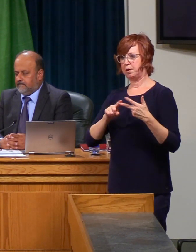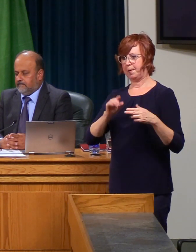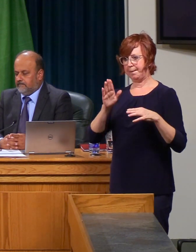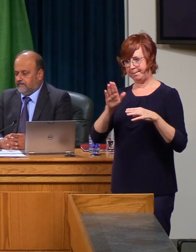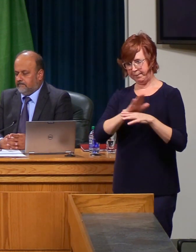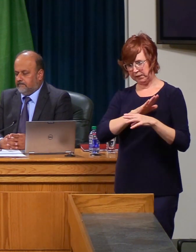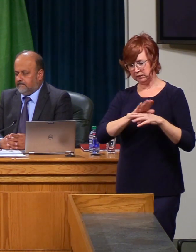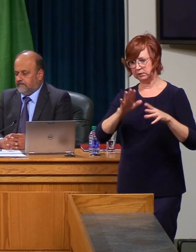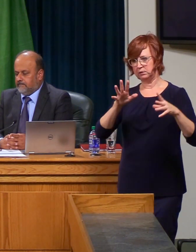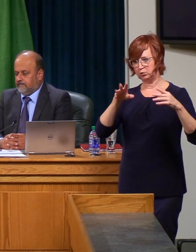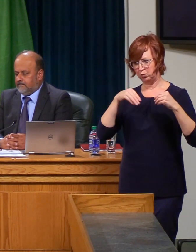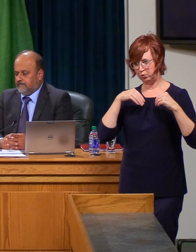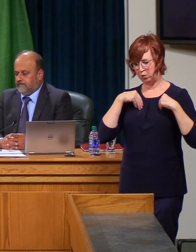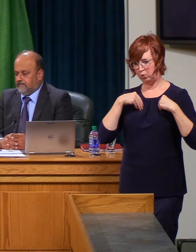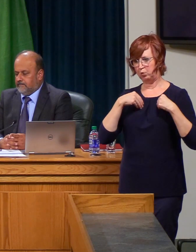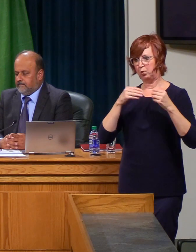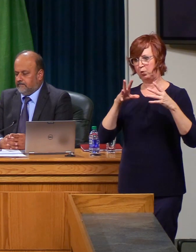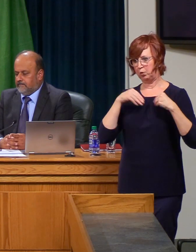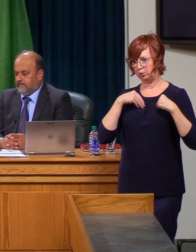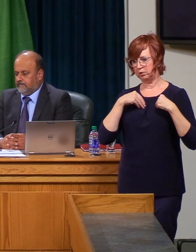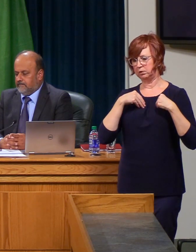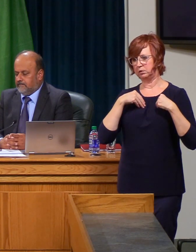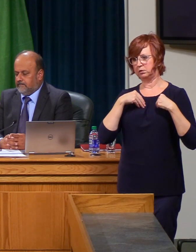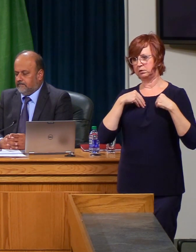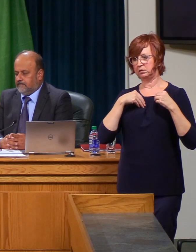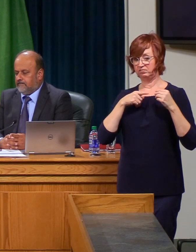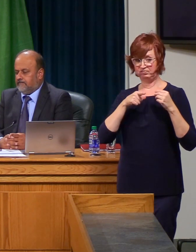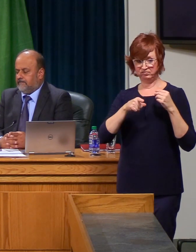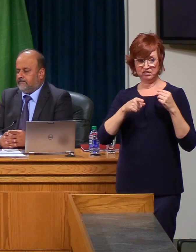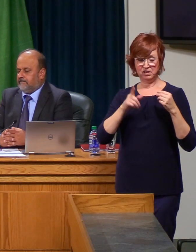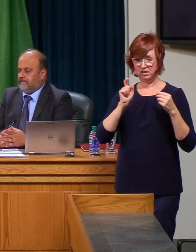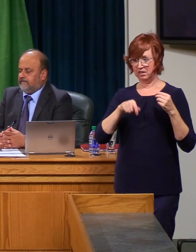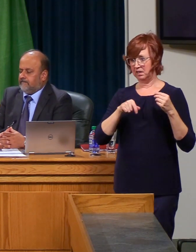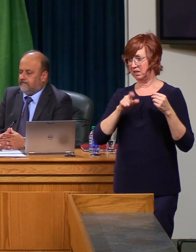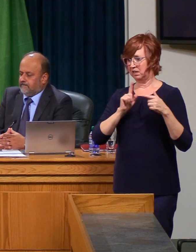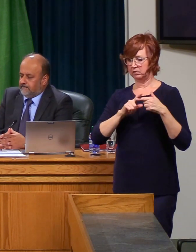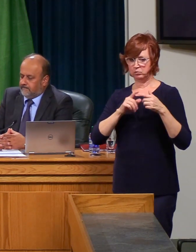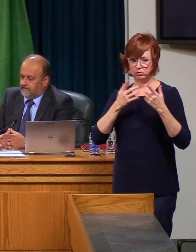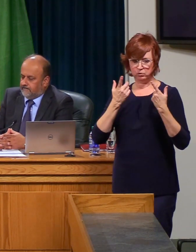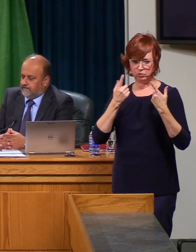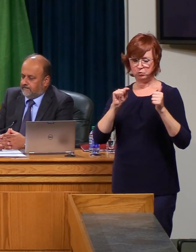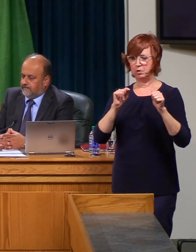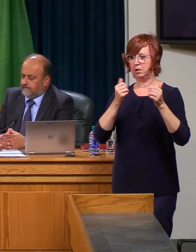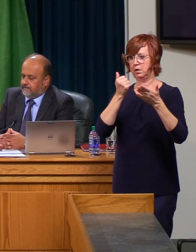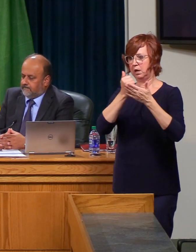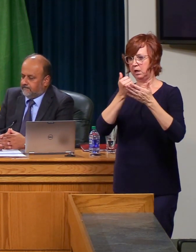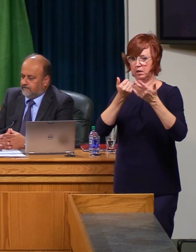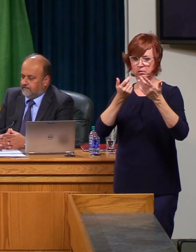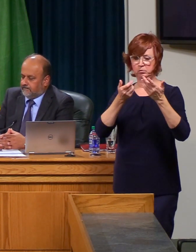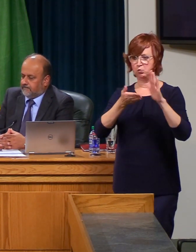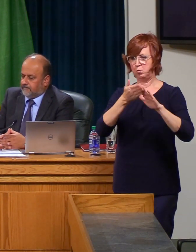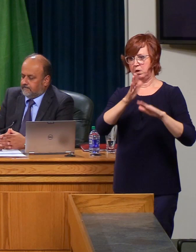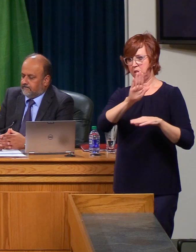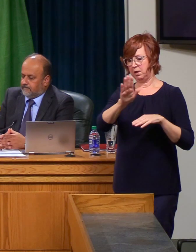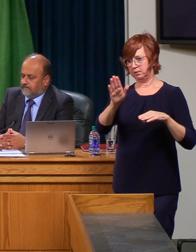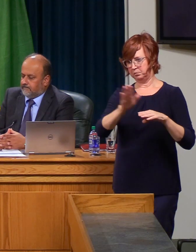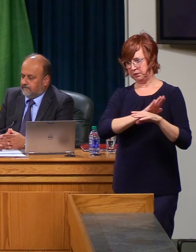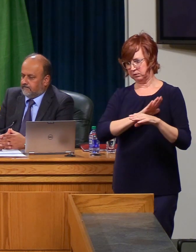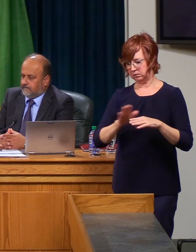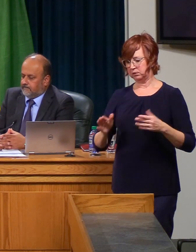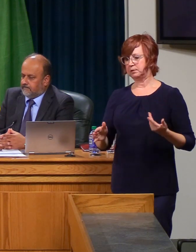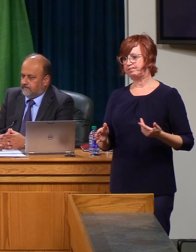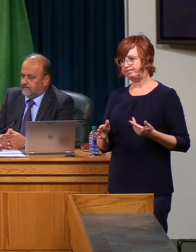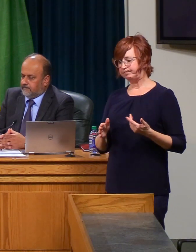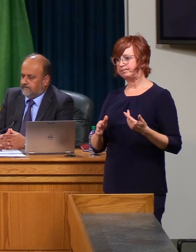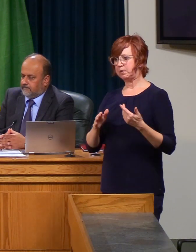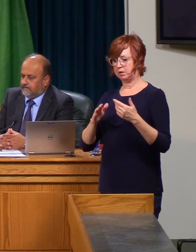that are employing people in community after community in Saskatchewan to make things as seamless as possible, as yes, We are experiencing,